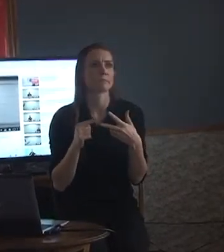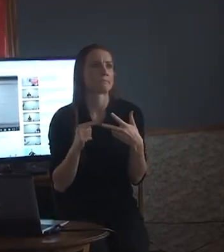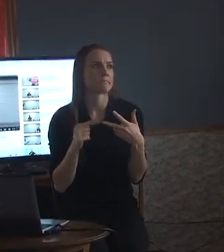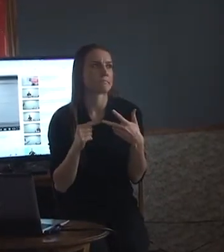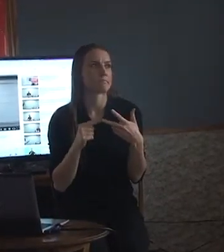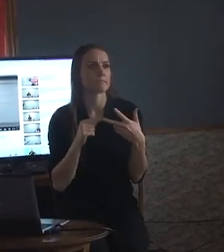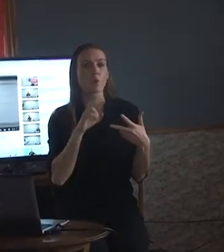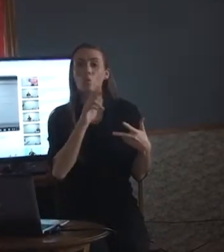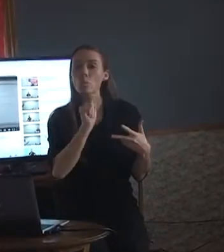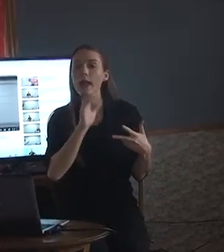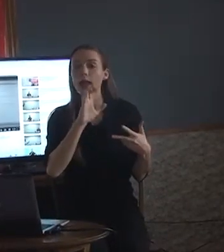Race,